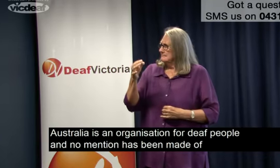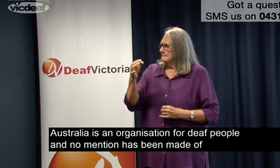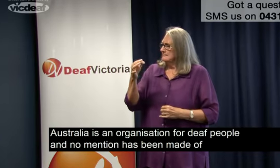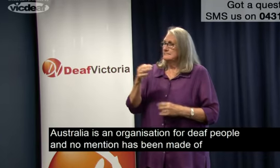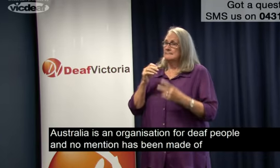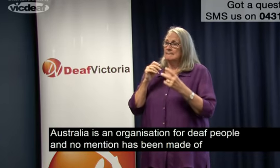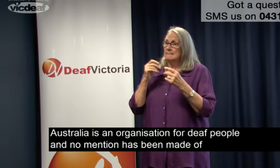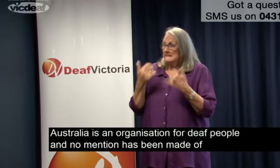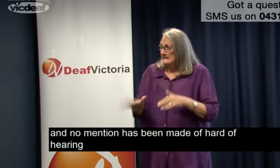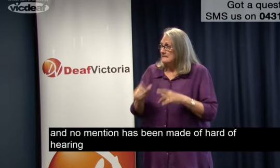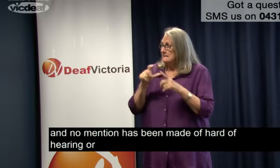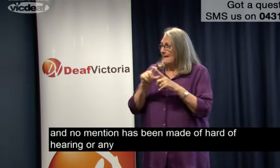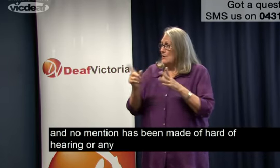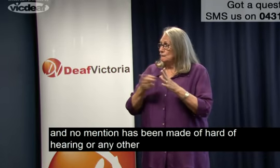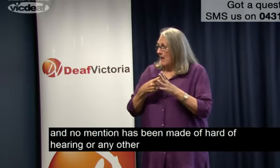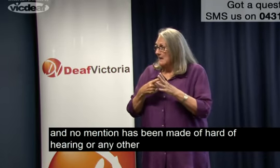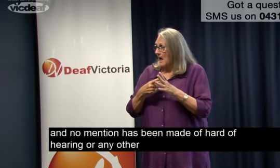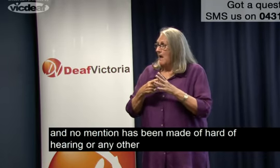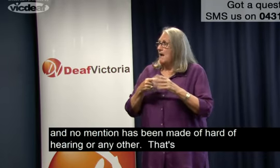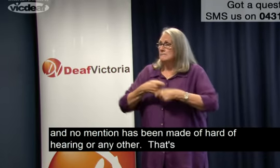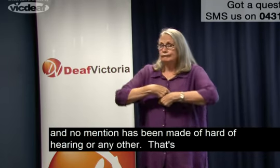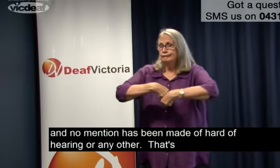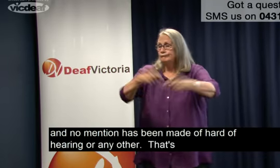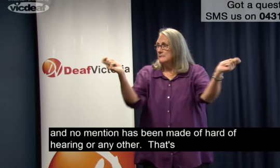That aside, did Deaf Australia